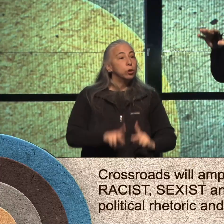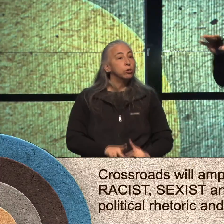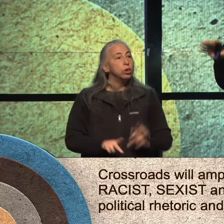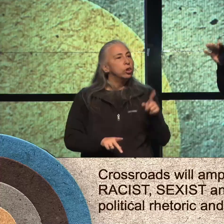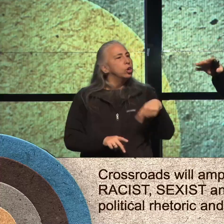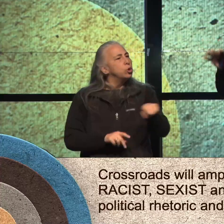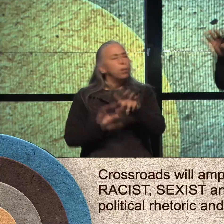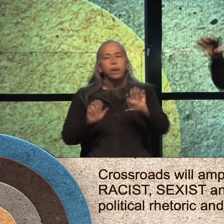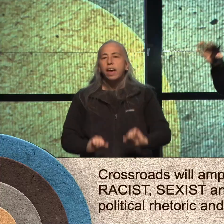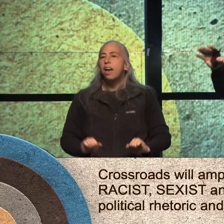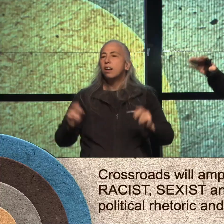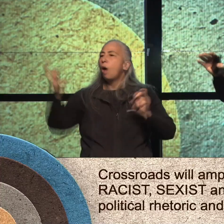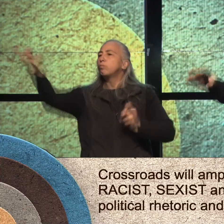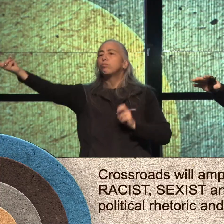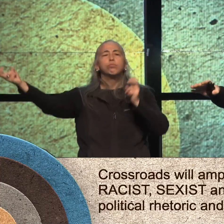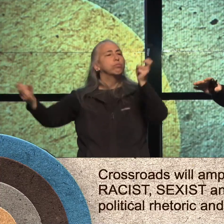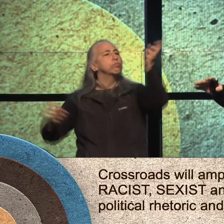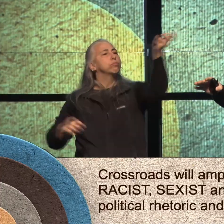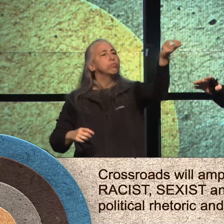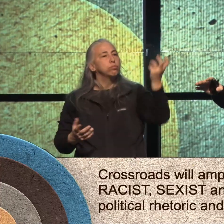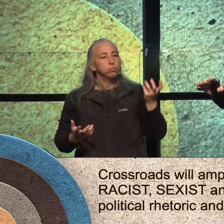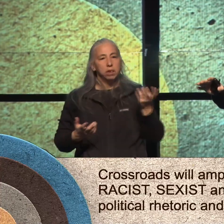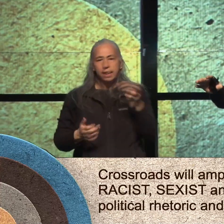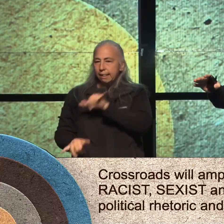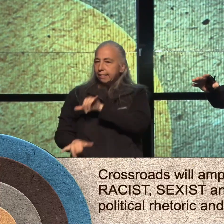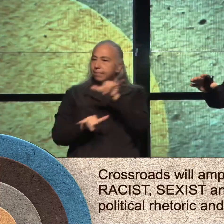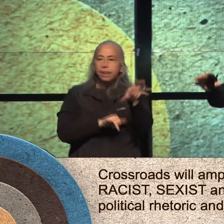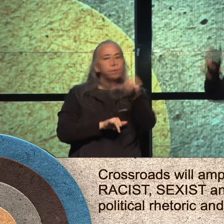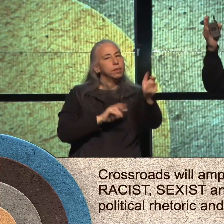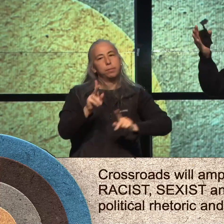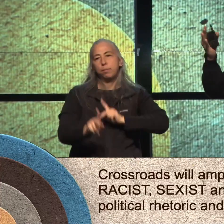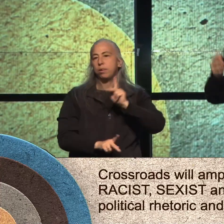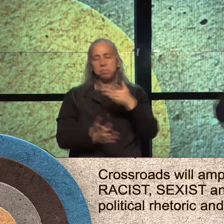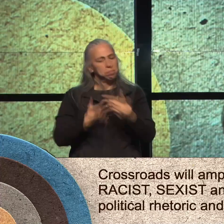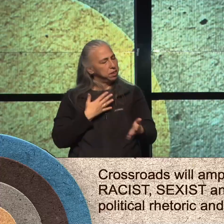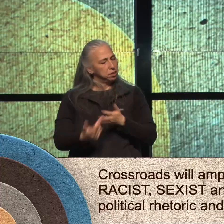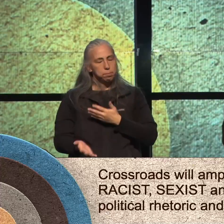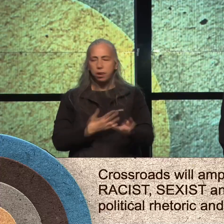wherever you want to, just like everybody else.